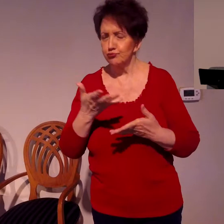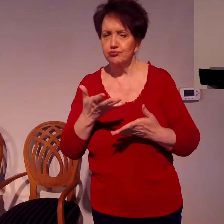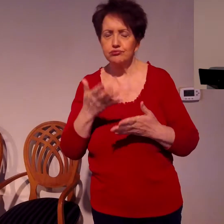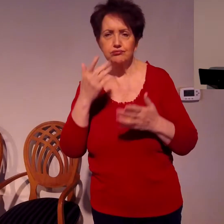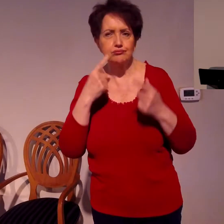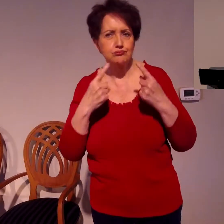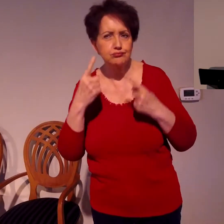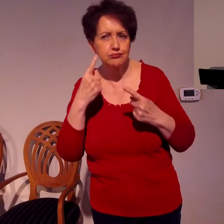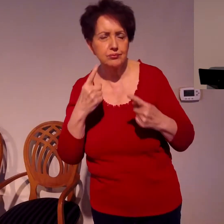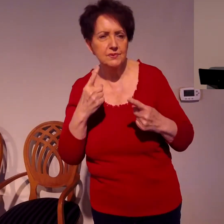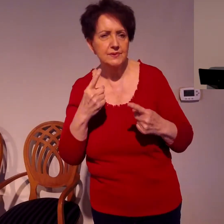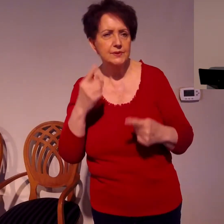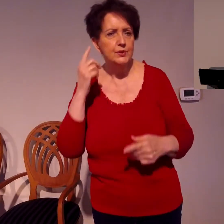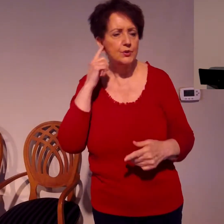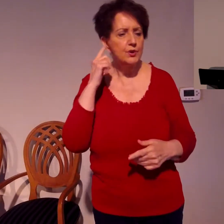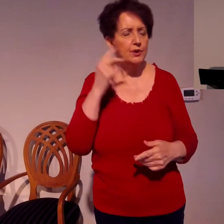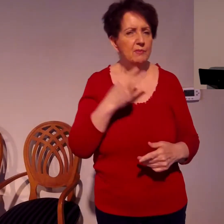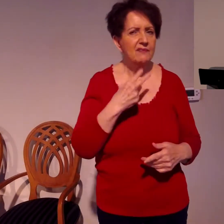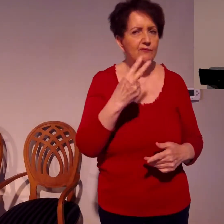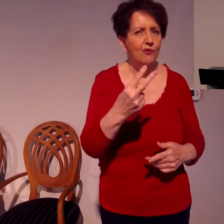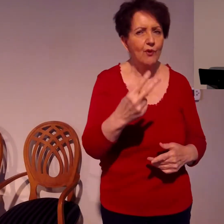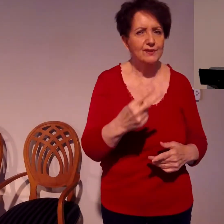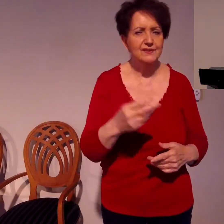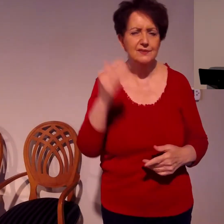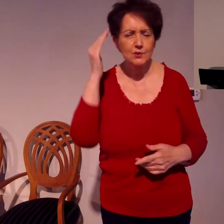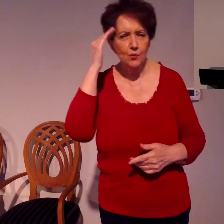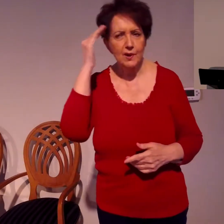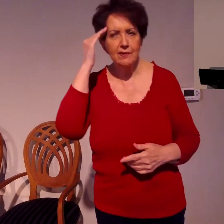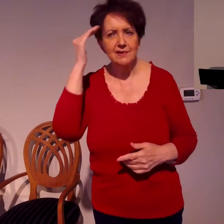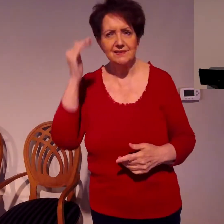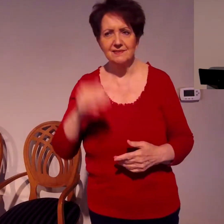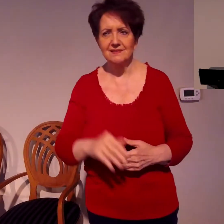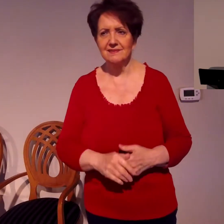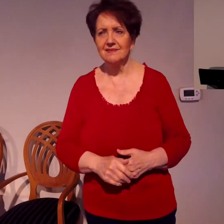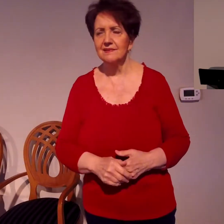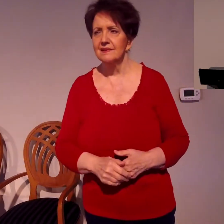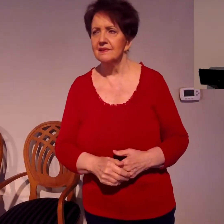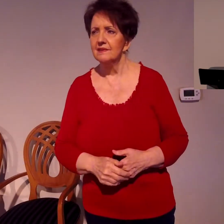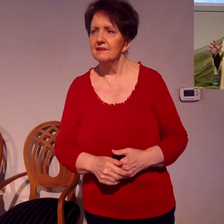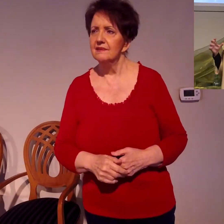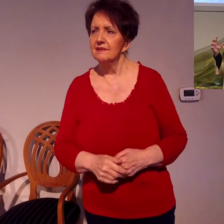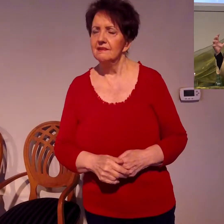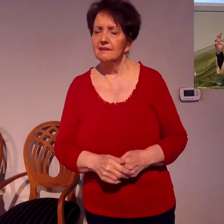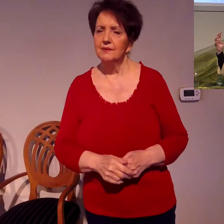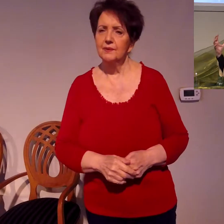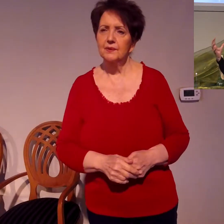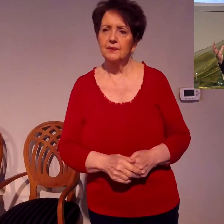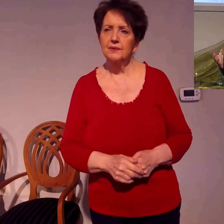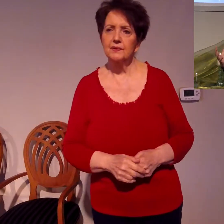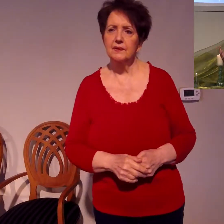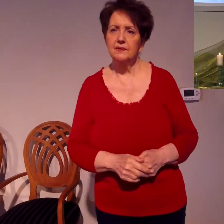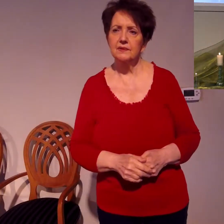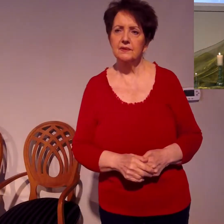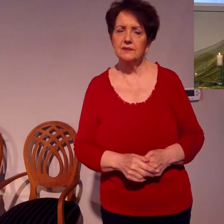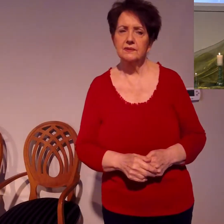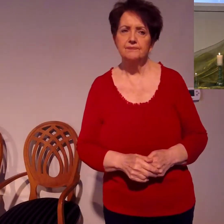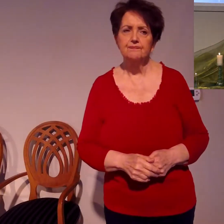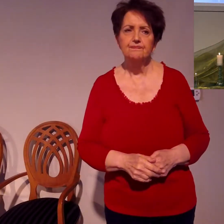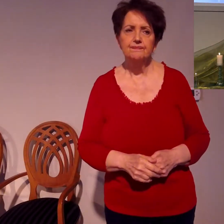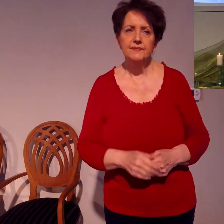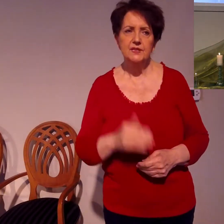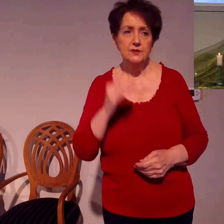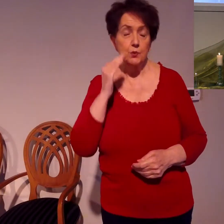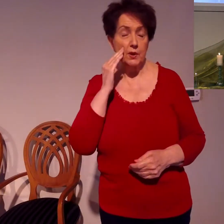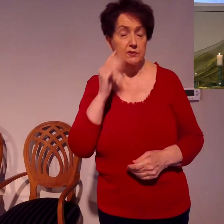awareness as you're hearing the sound of my voice and soaking this up. And it's this awareness of what